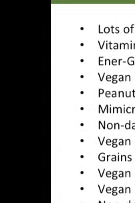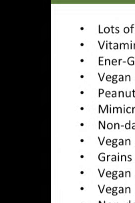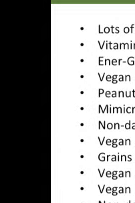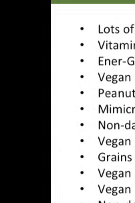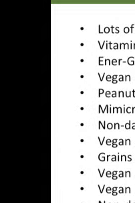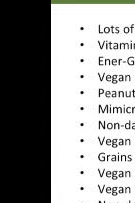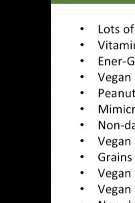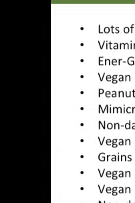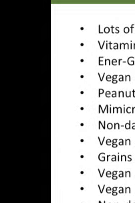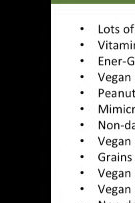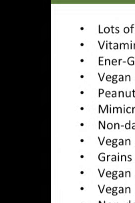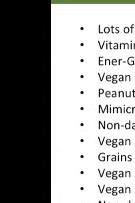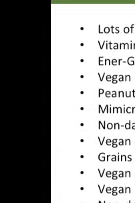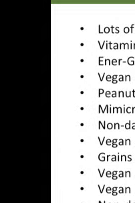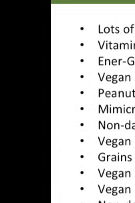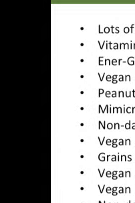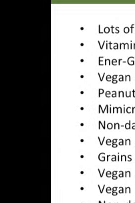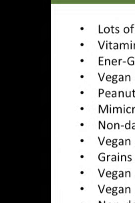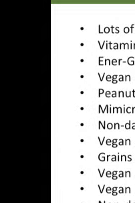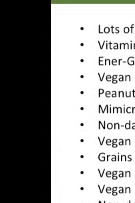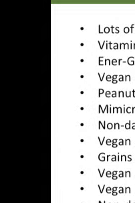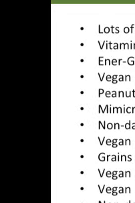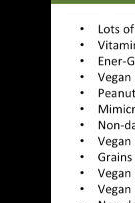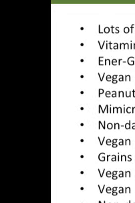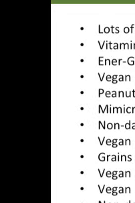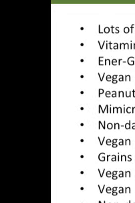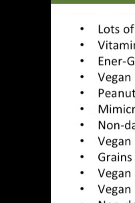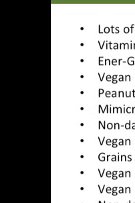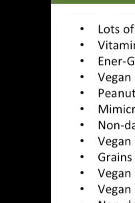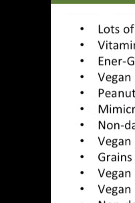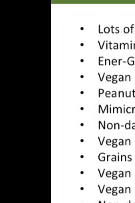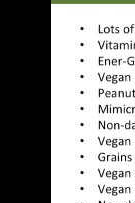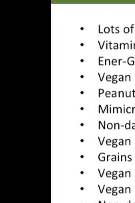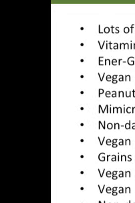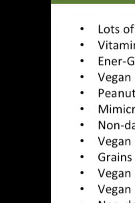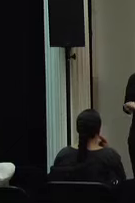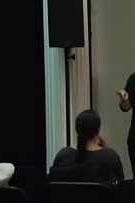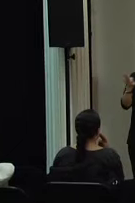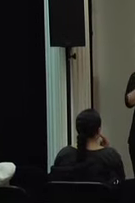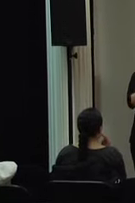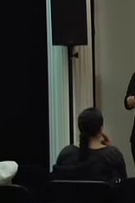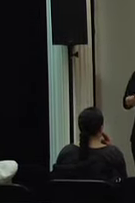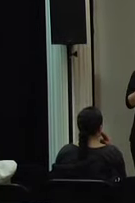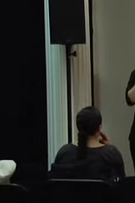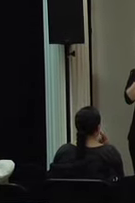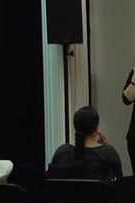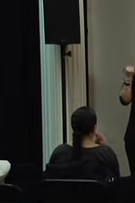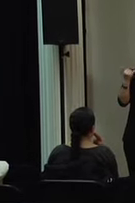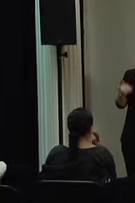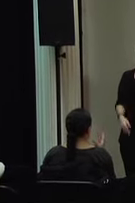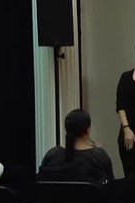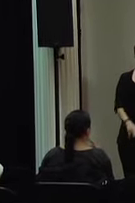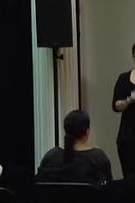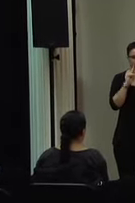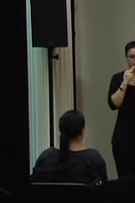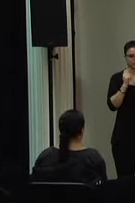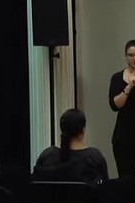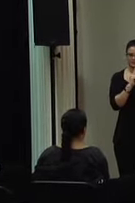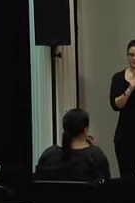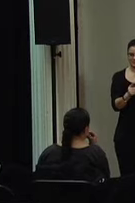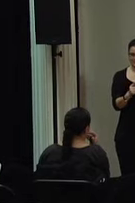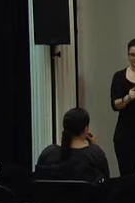bit from nutritional yeast, but physicians do recommend that we just take a supplement just to make sure, and that is something I would recommend that